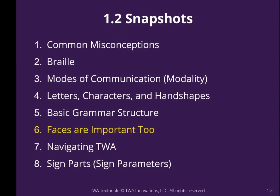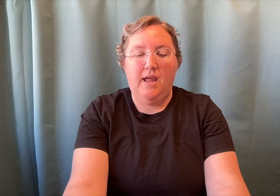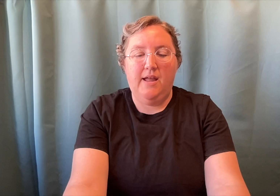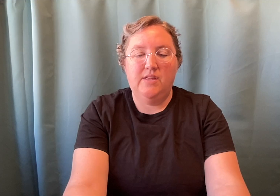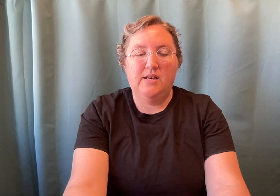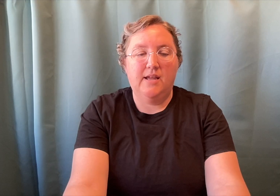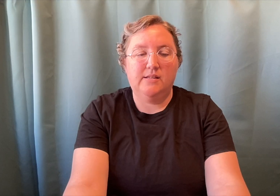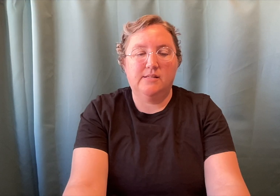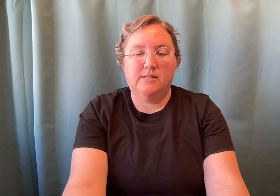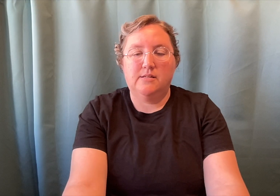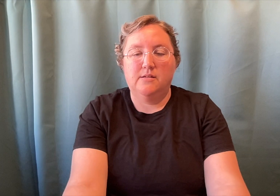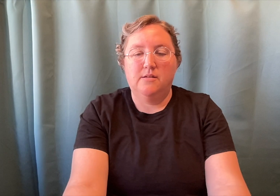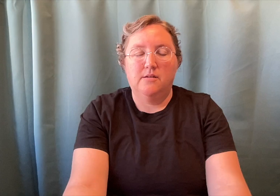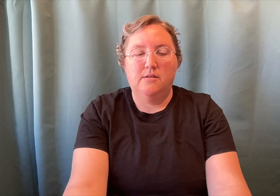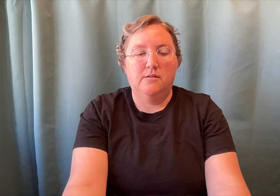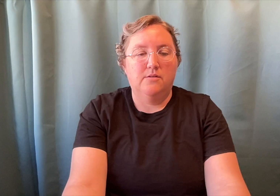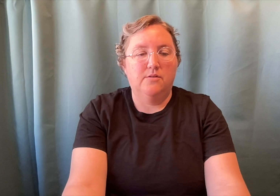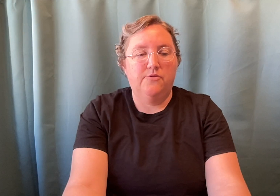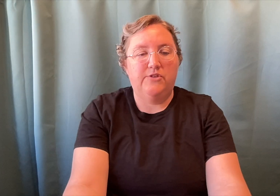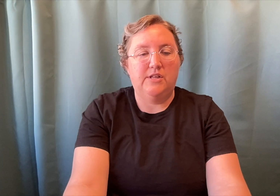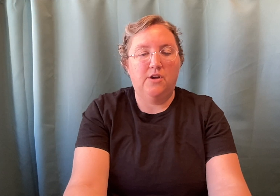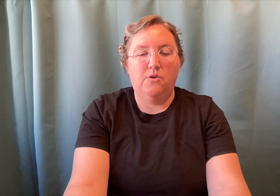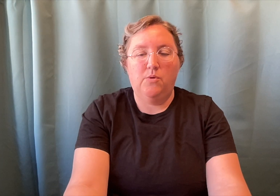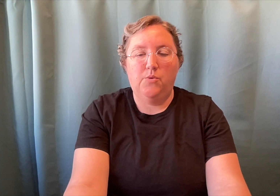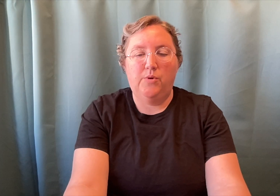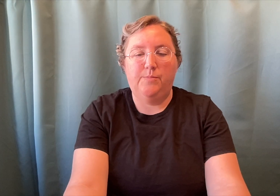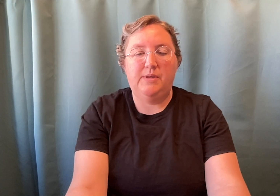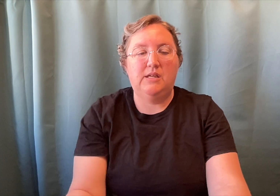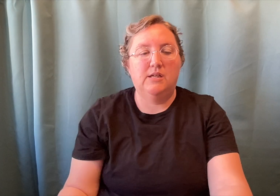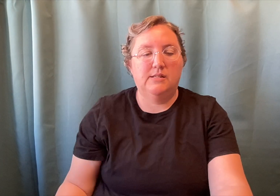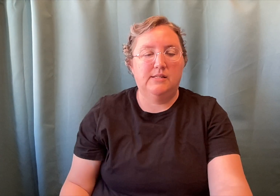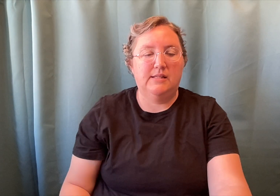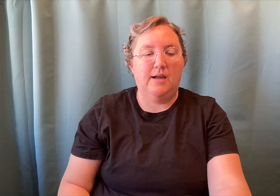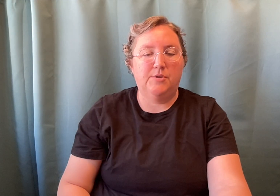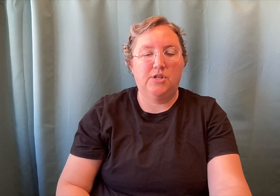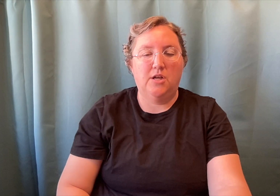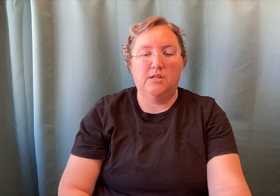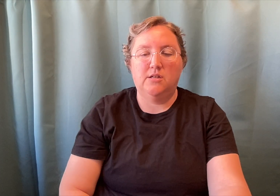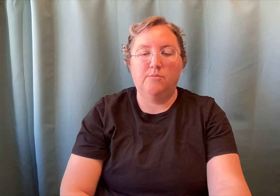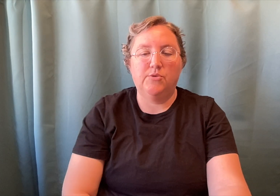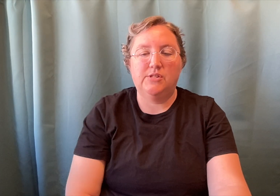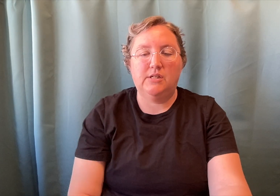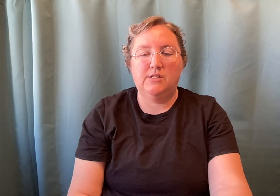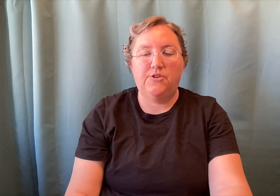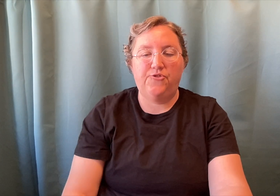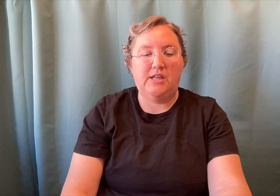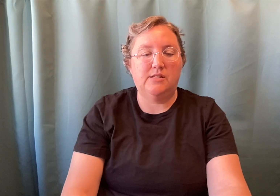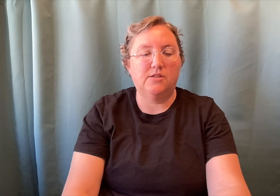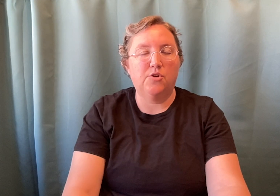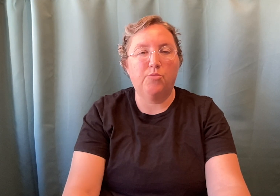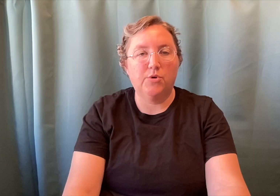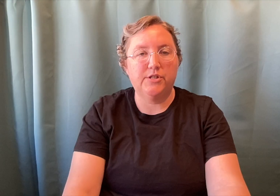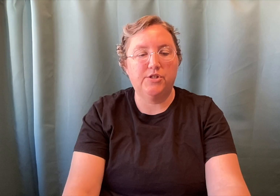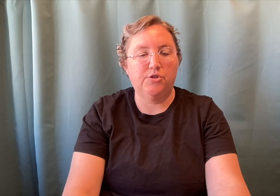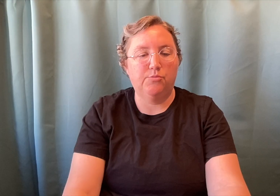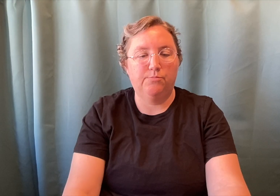And the next video will be snapshot number 6. Faces are important too.